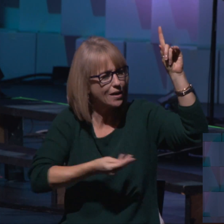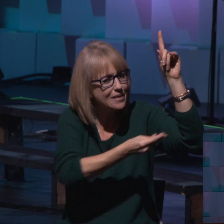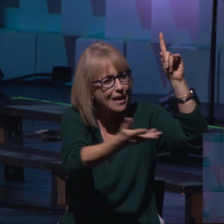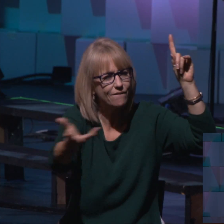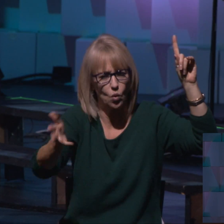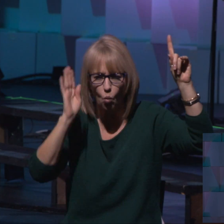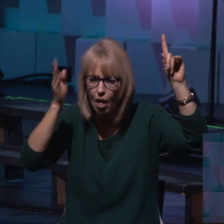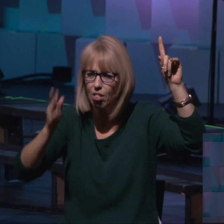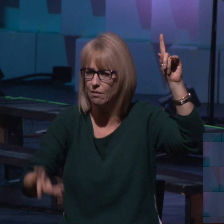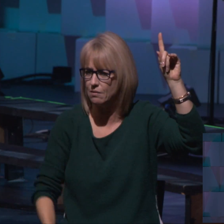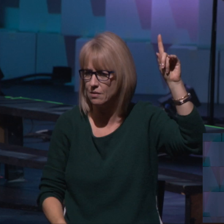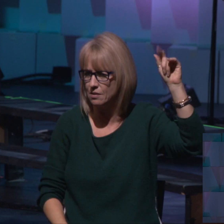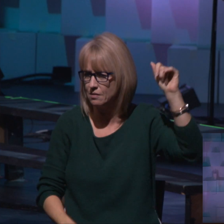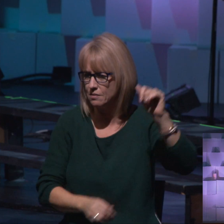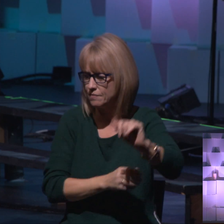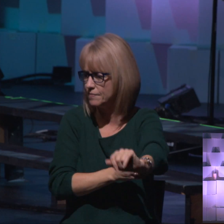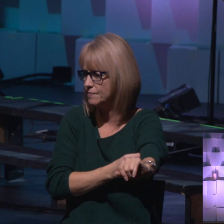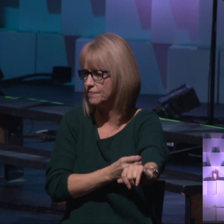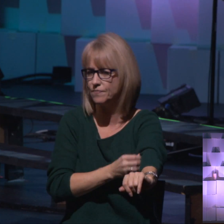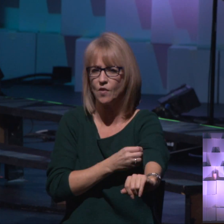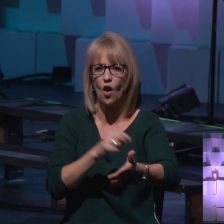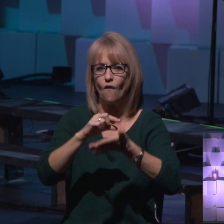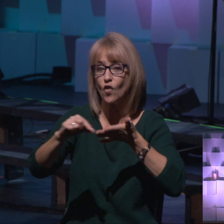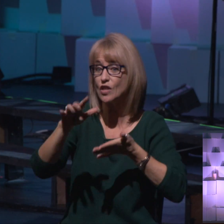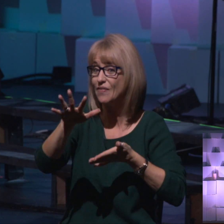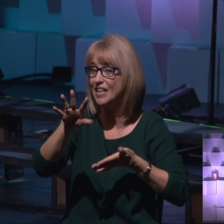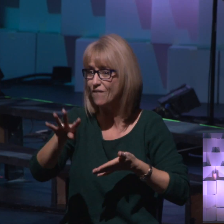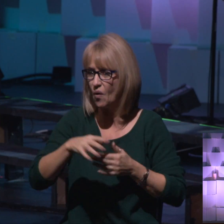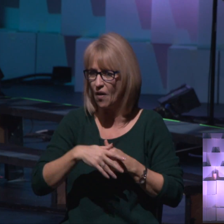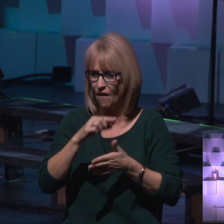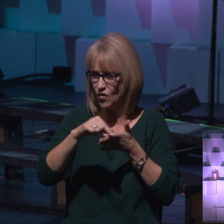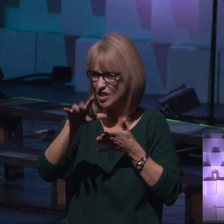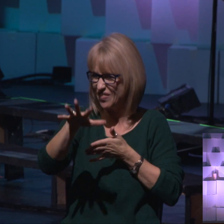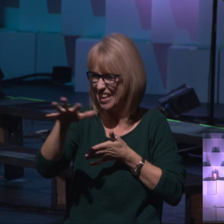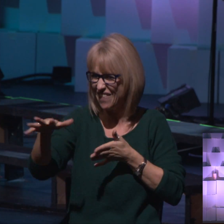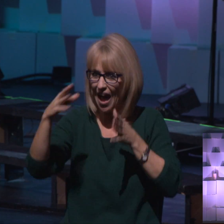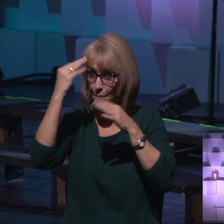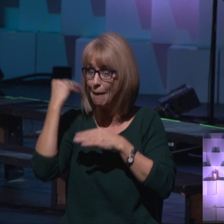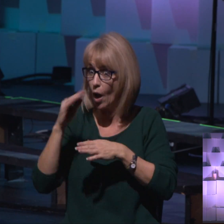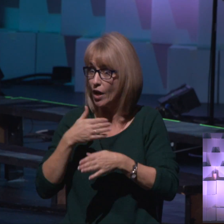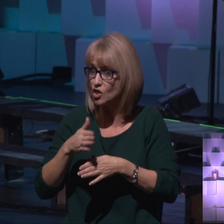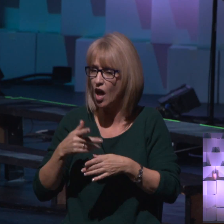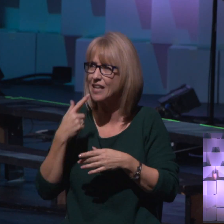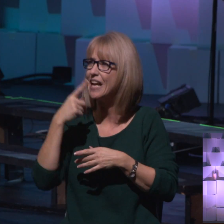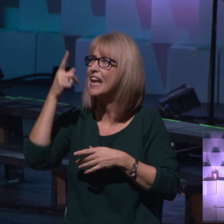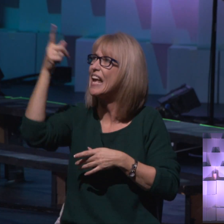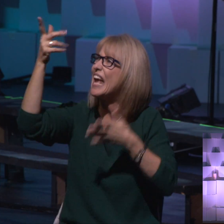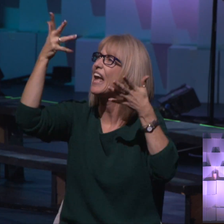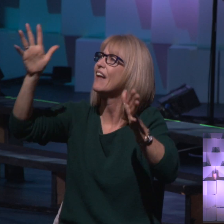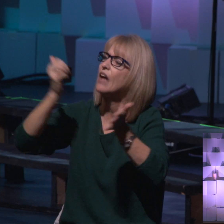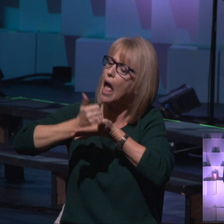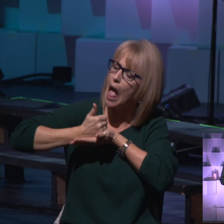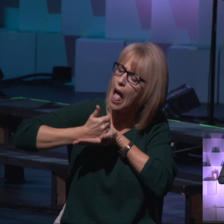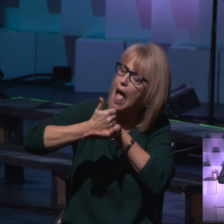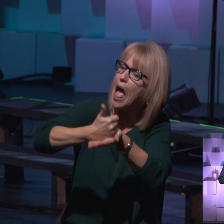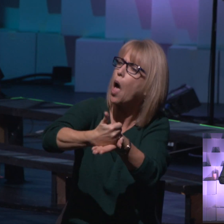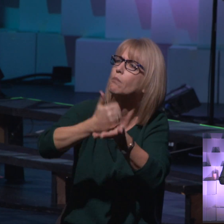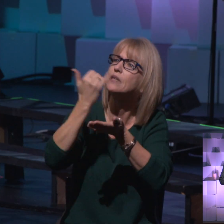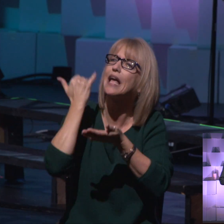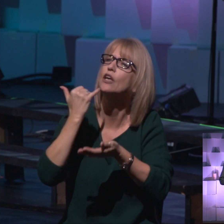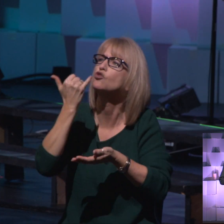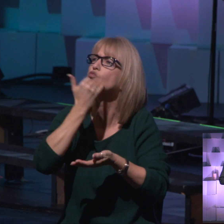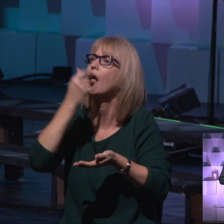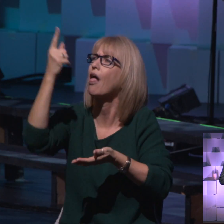verse 54 and 55, we finish this out. It says, he has helped his servant Israel, remembering to be merciful to Abraham and his